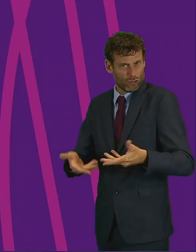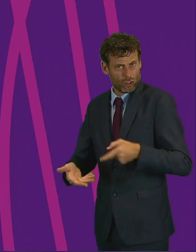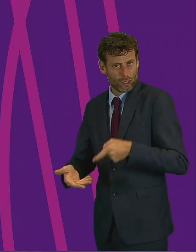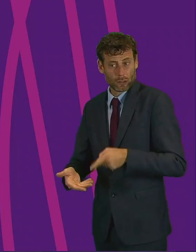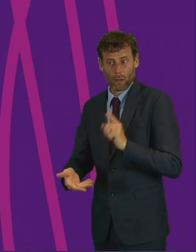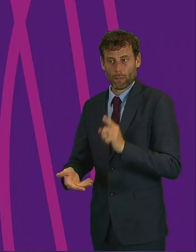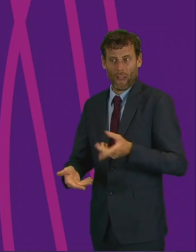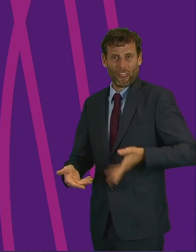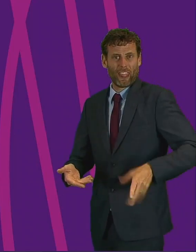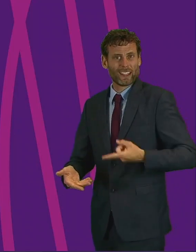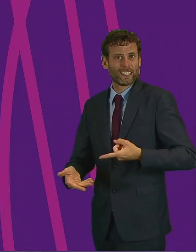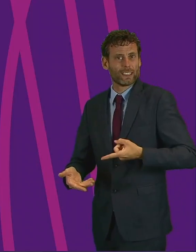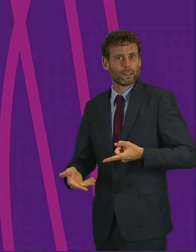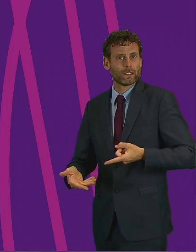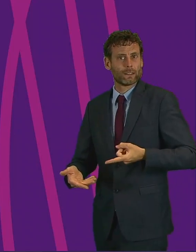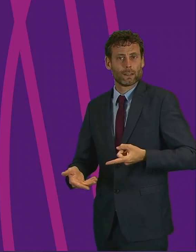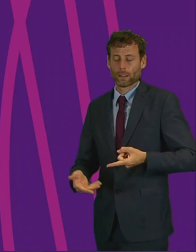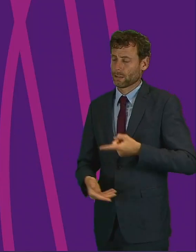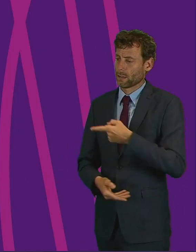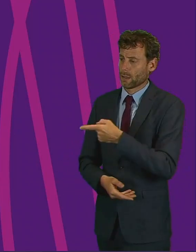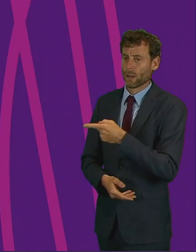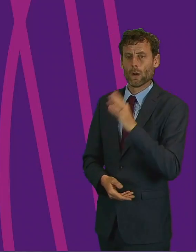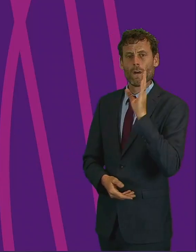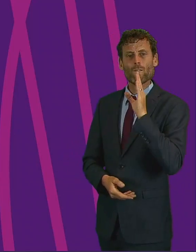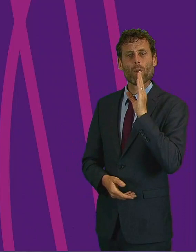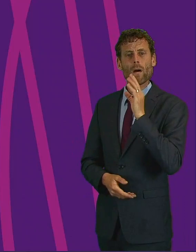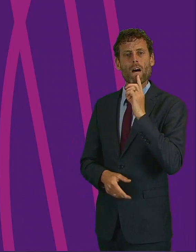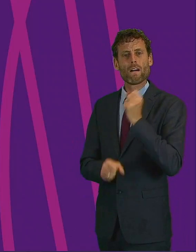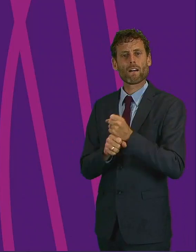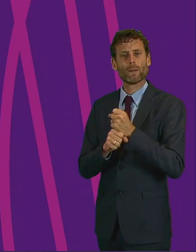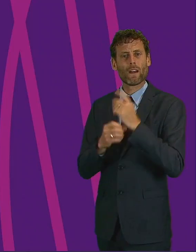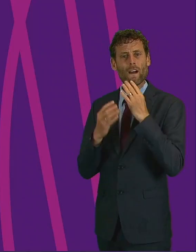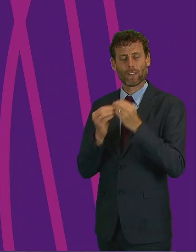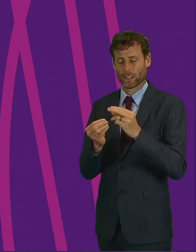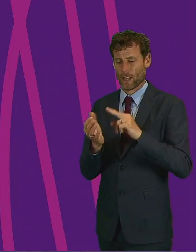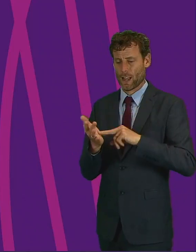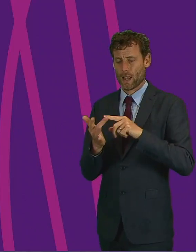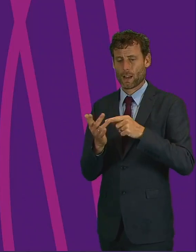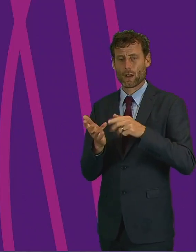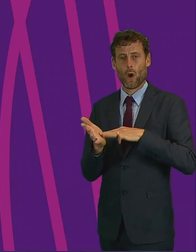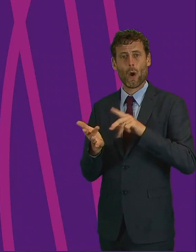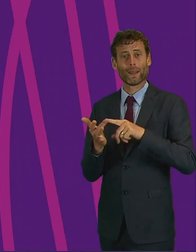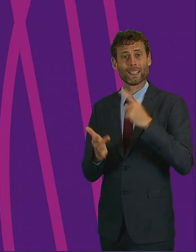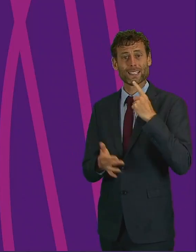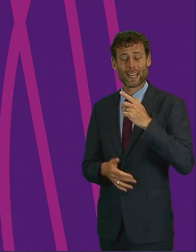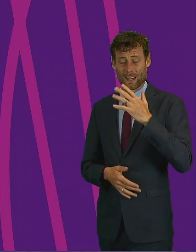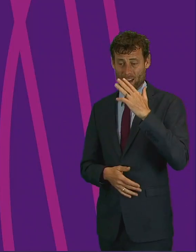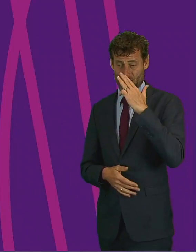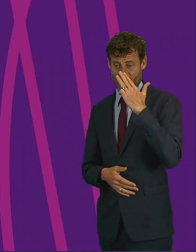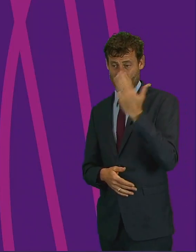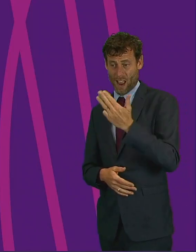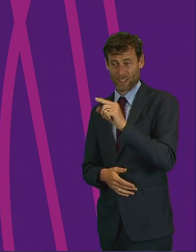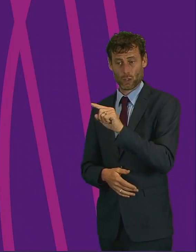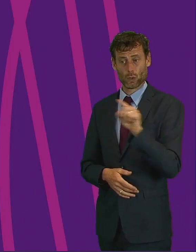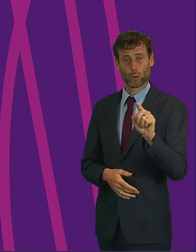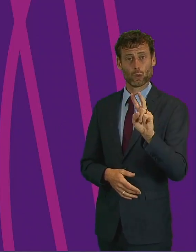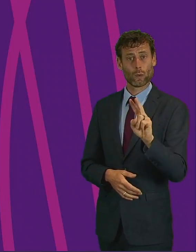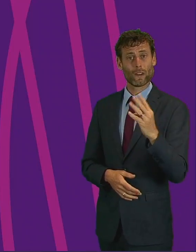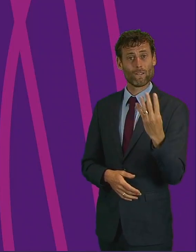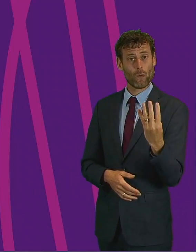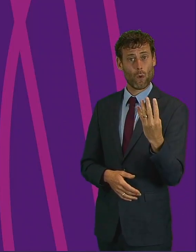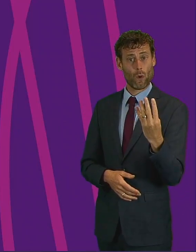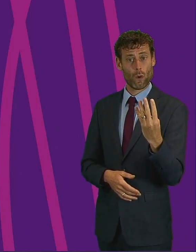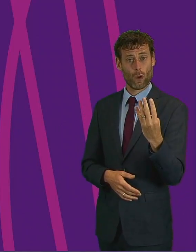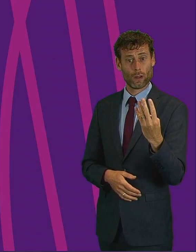situation. Your former government advisor, Naomi Eisenstadt, pointed out that age 19 to 24 is the most critical person in